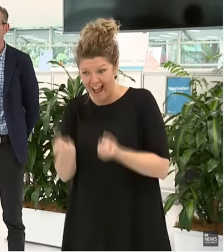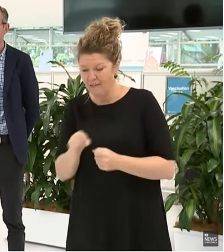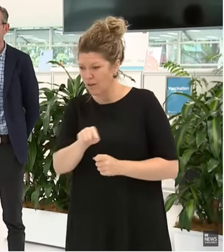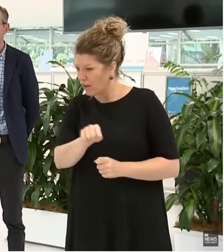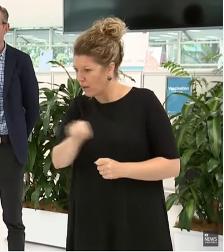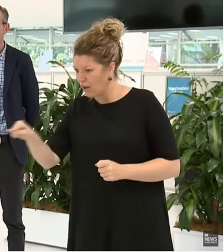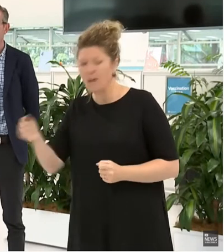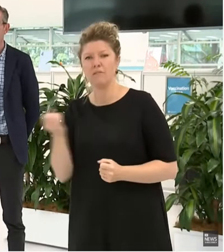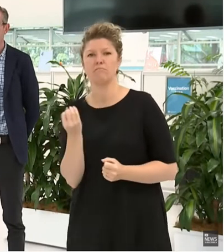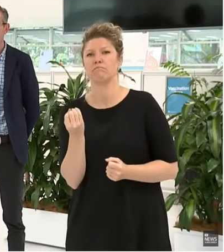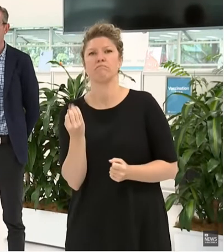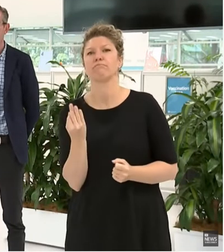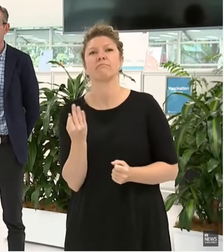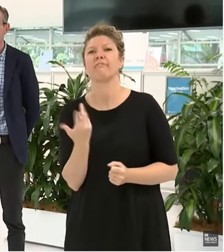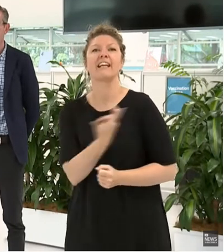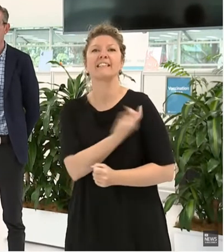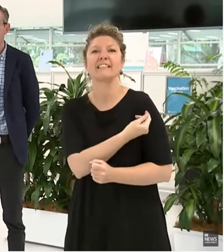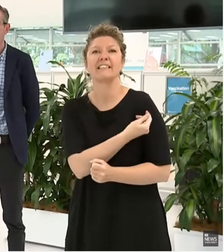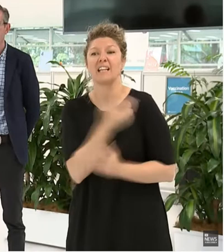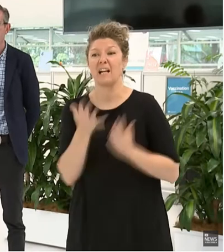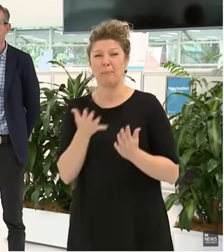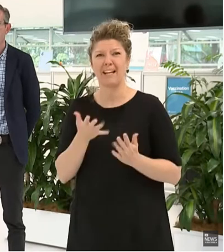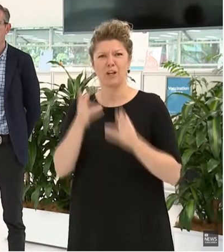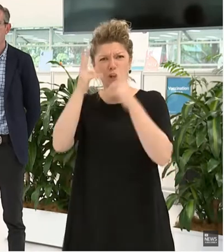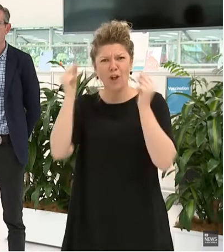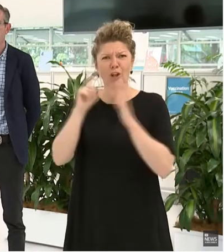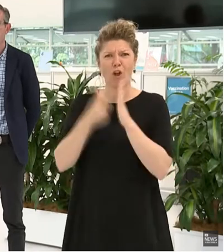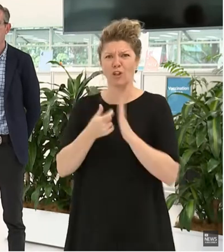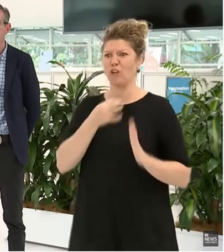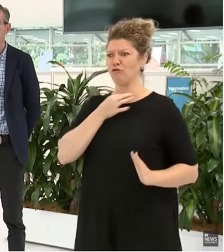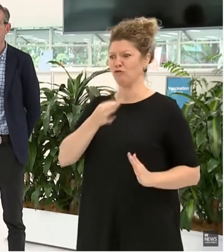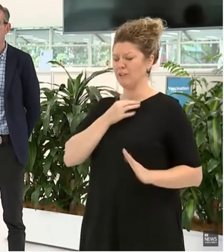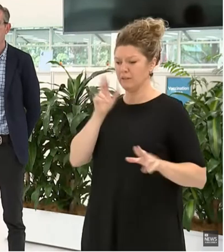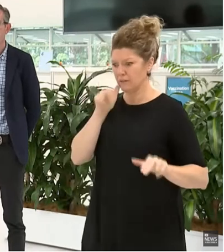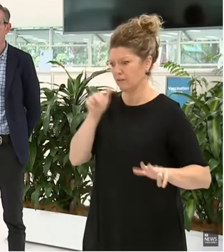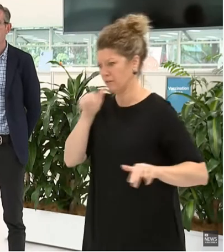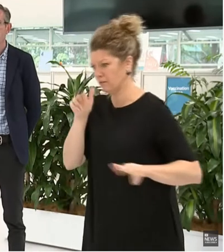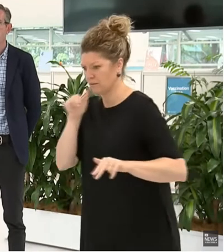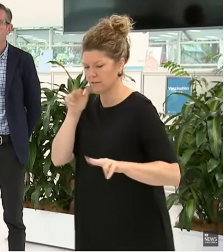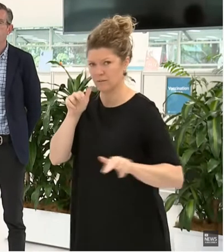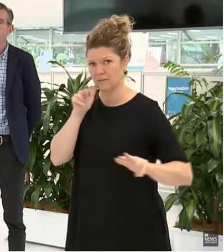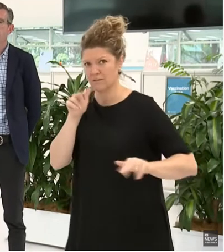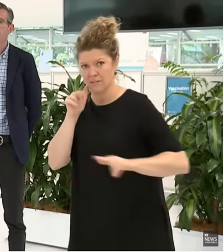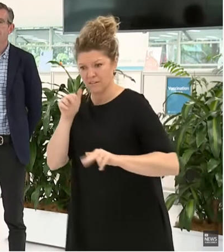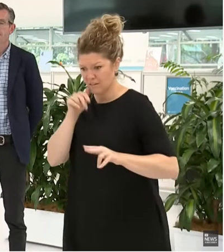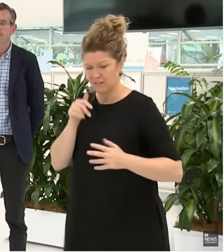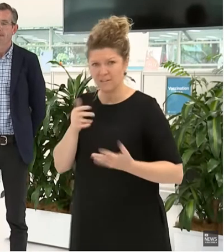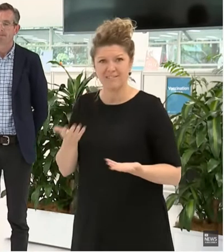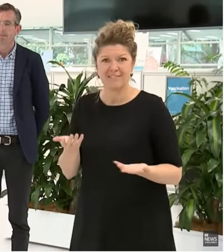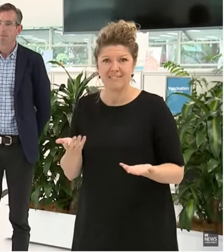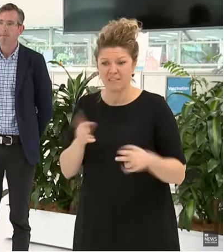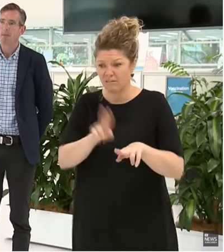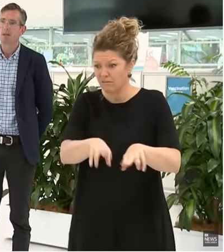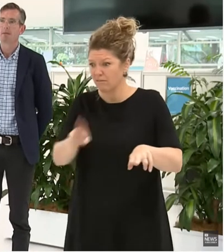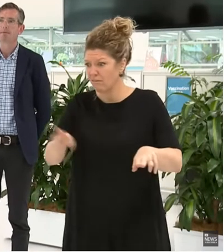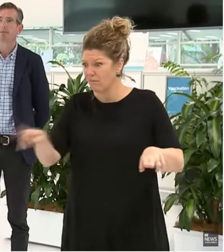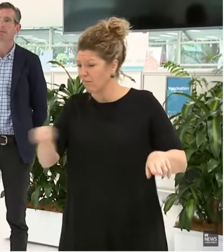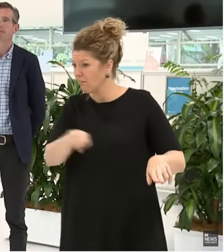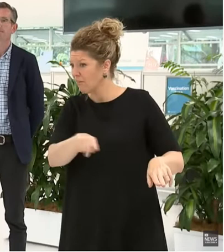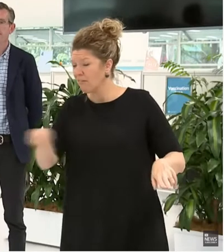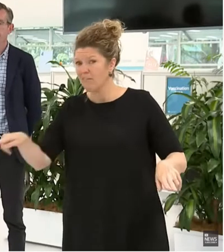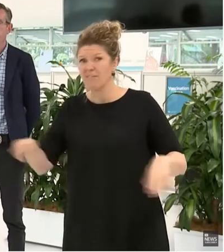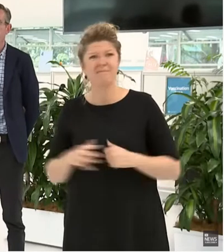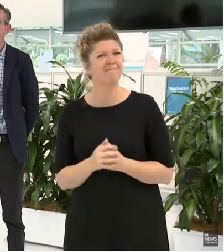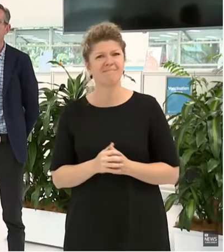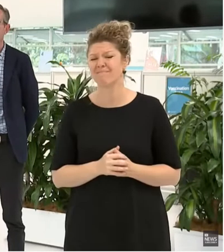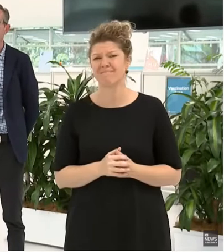who have not been vaccinated. So the unvaccinated are taking more places than perhaps should be, or actually no,